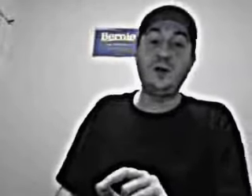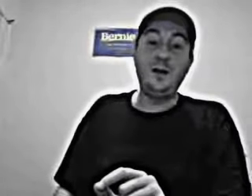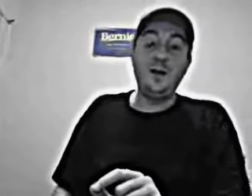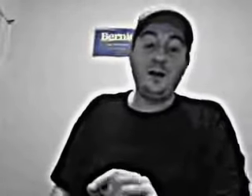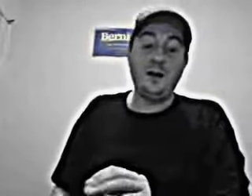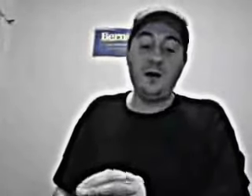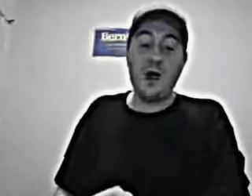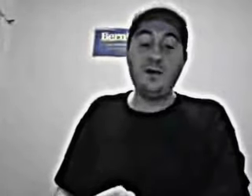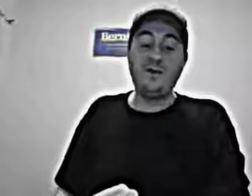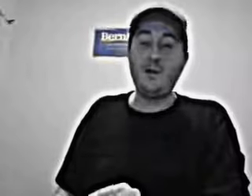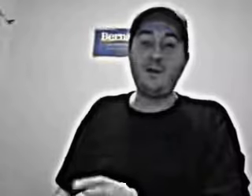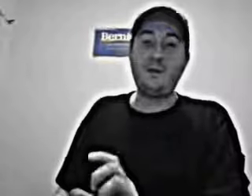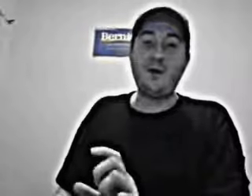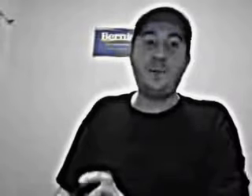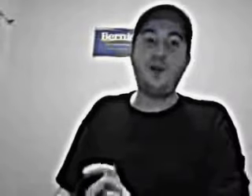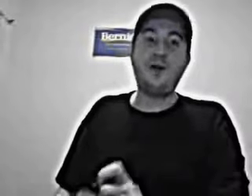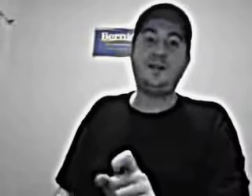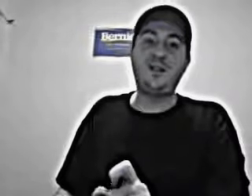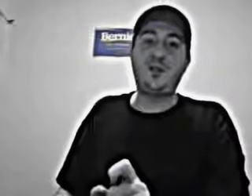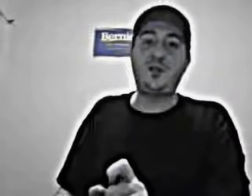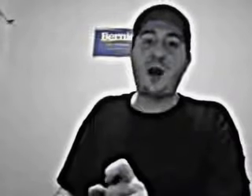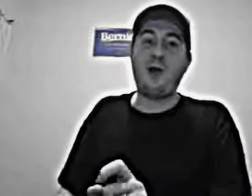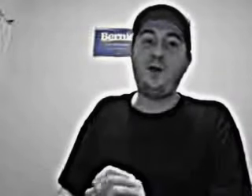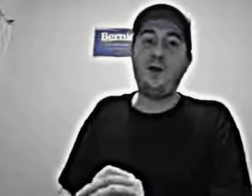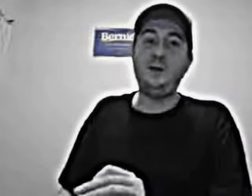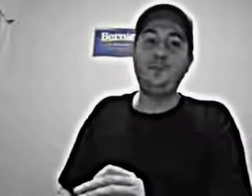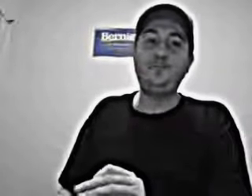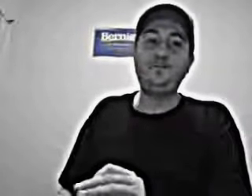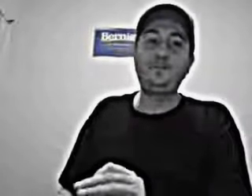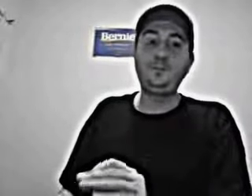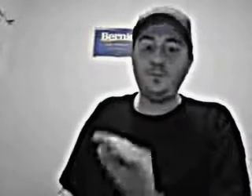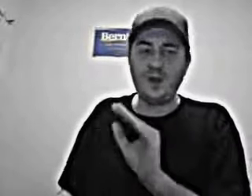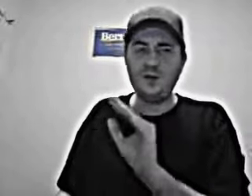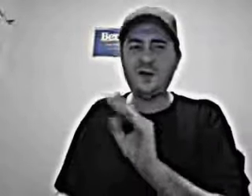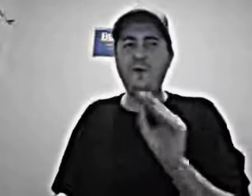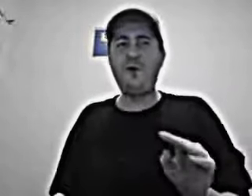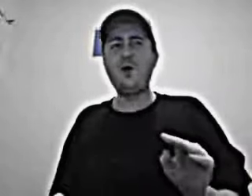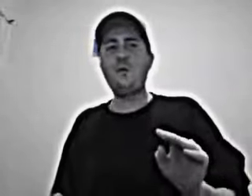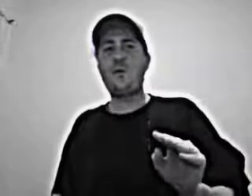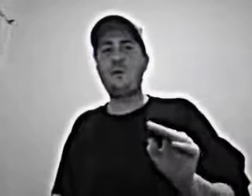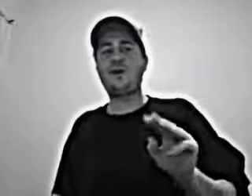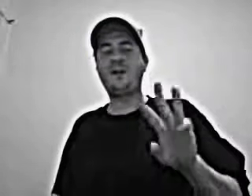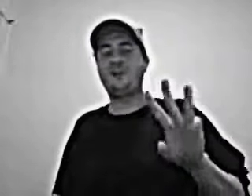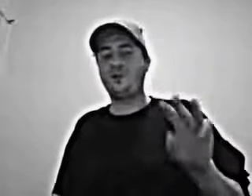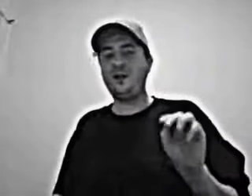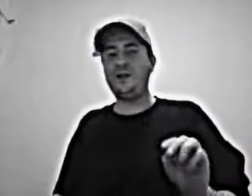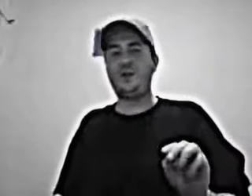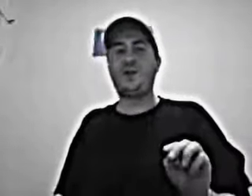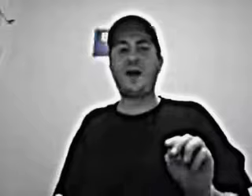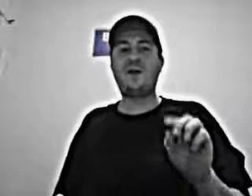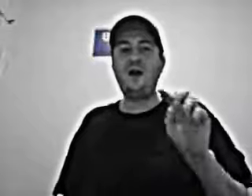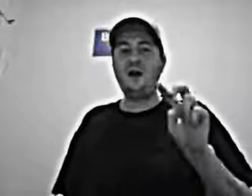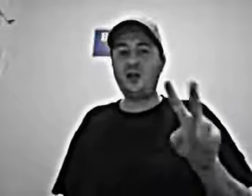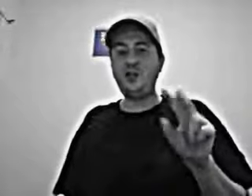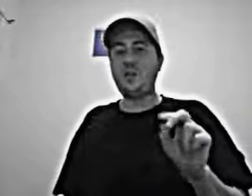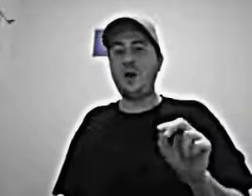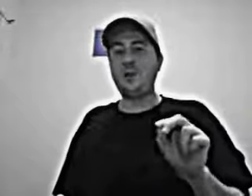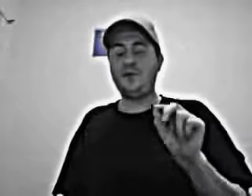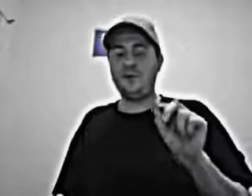non-voters would be your biggest demographic so four Republicans three Democrats two Republicans two